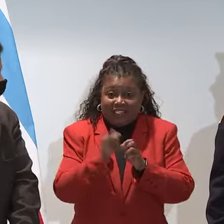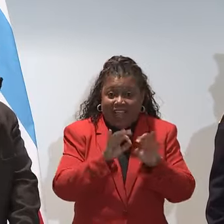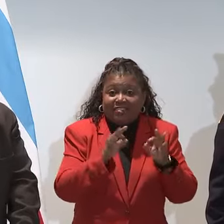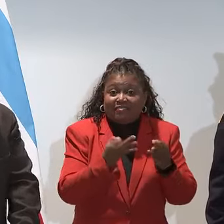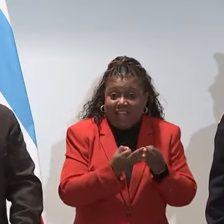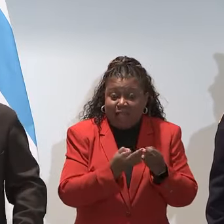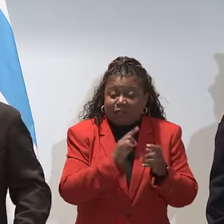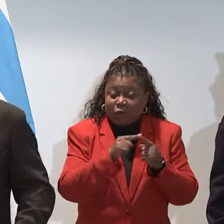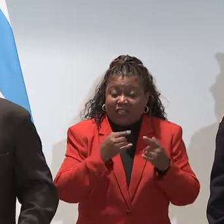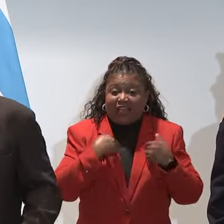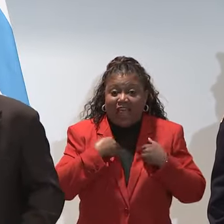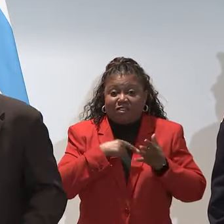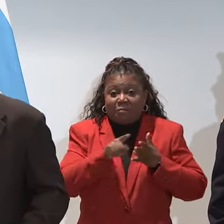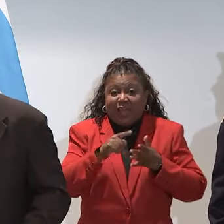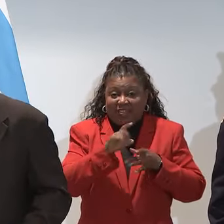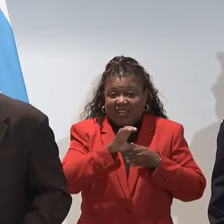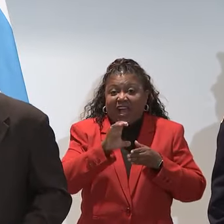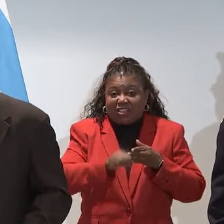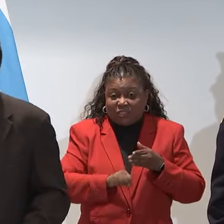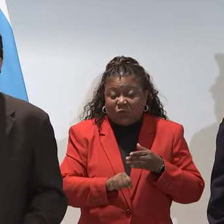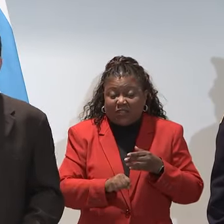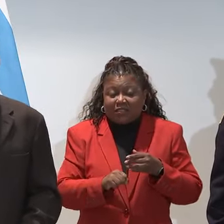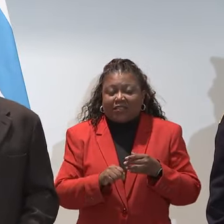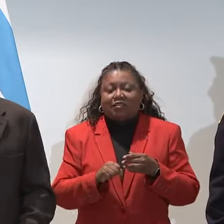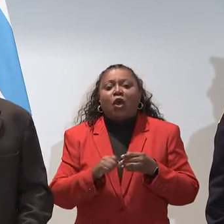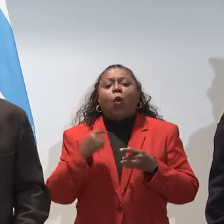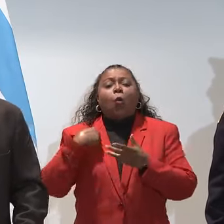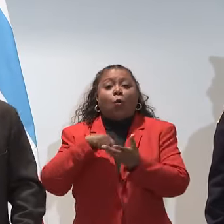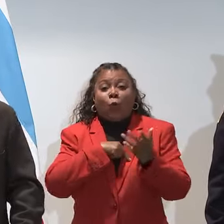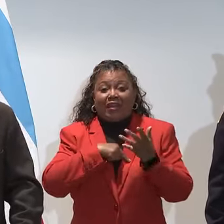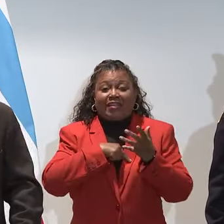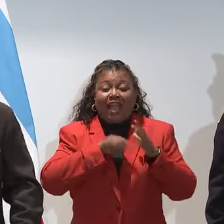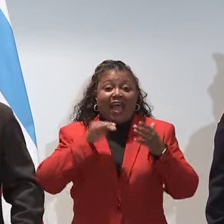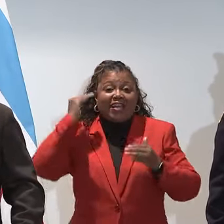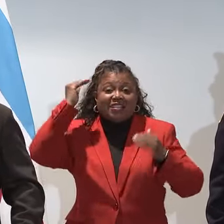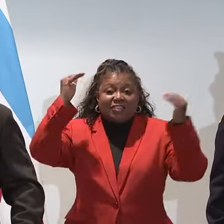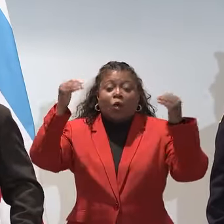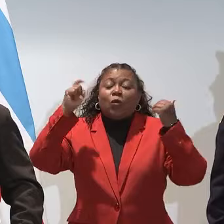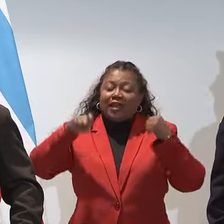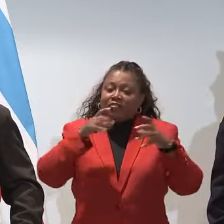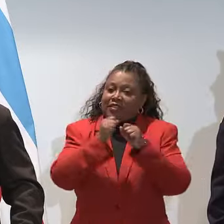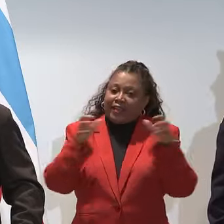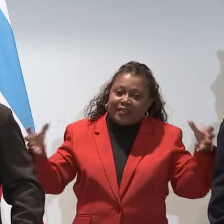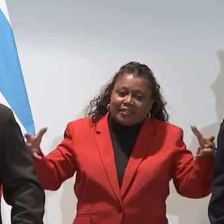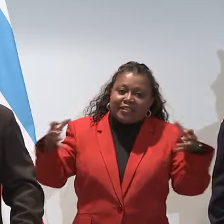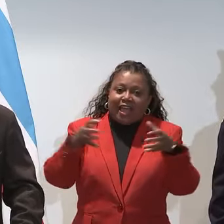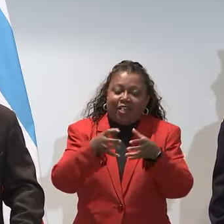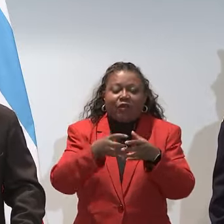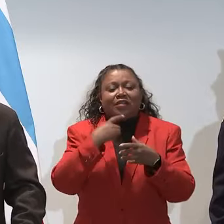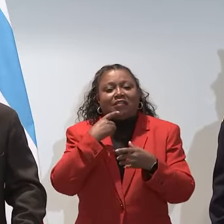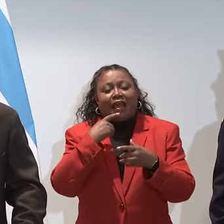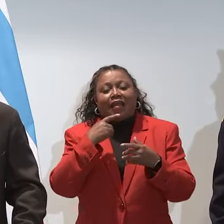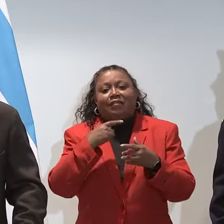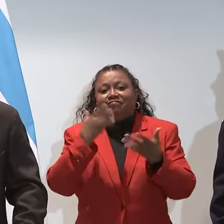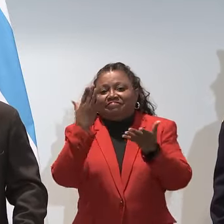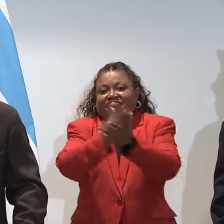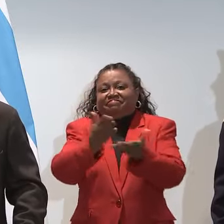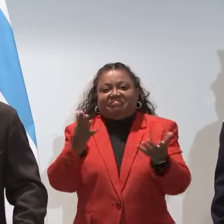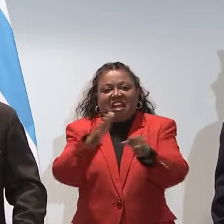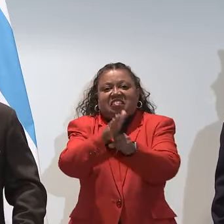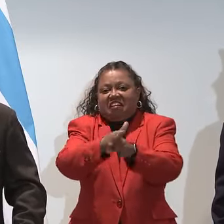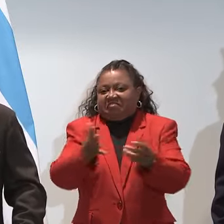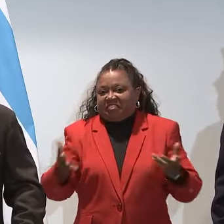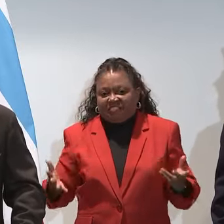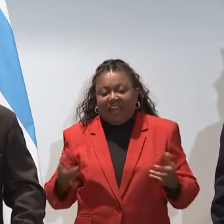family when they have to pay the consequences. We as adults, we have to get together and say, basta, enough